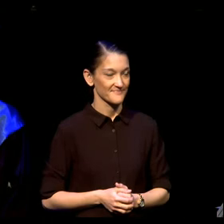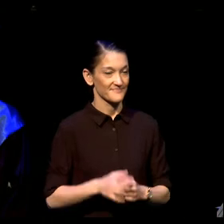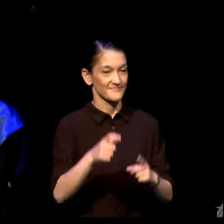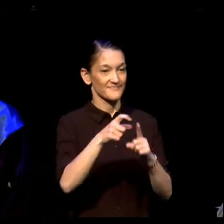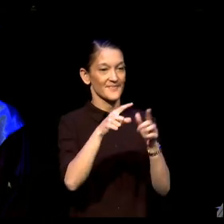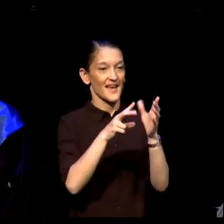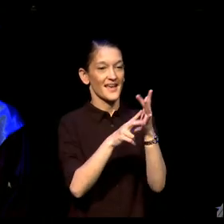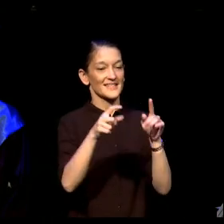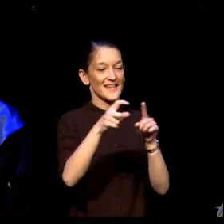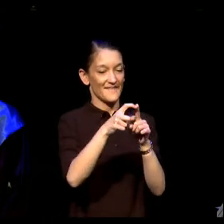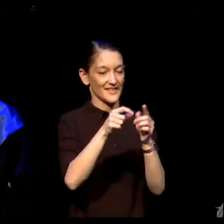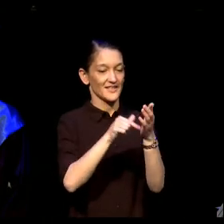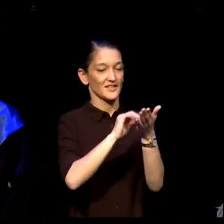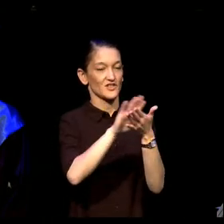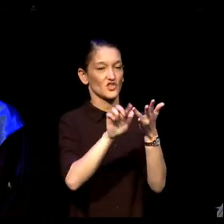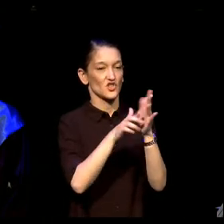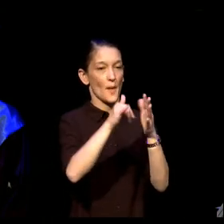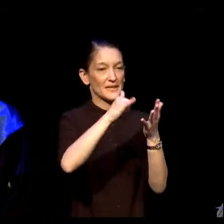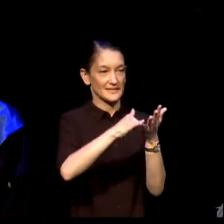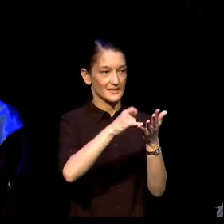David Thomas Parks,